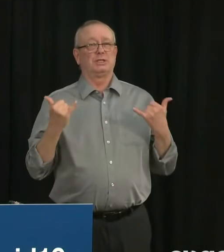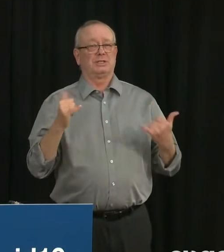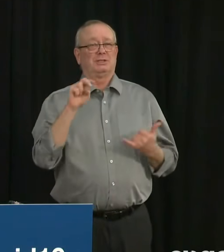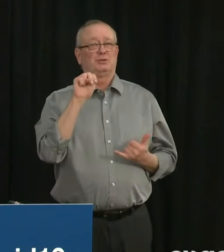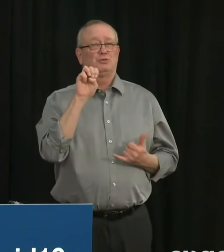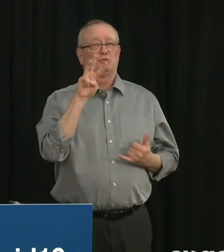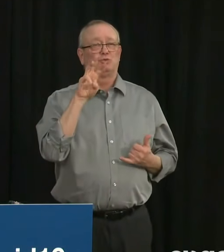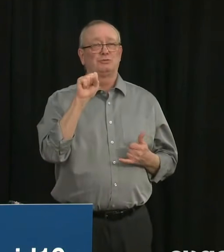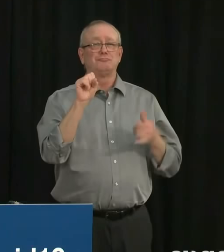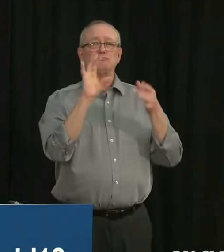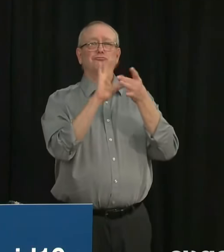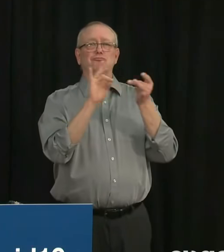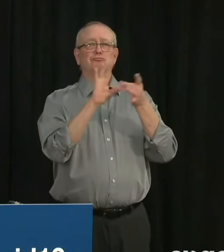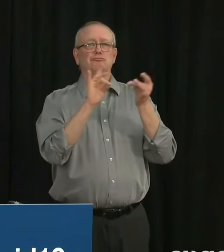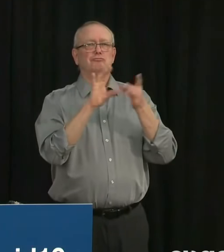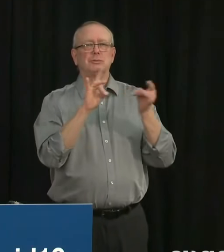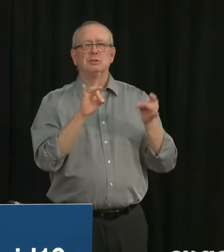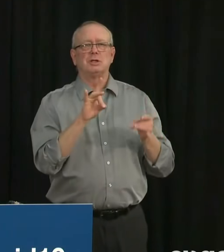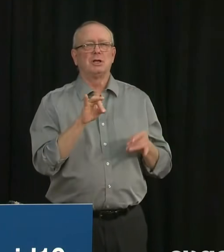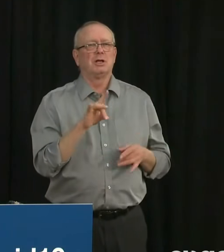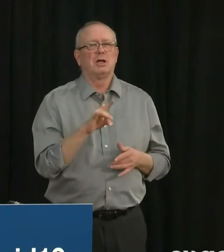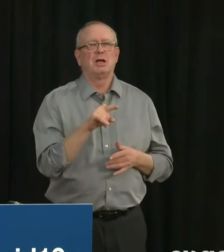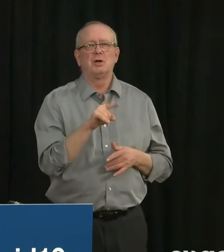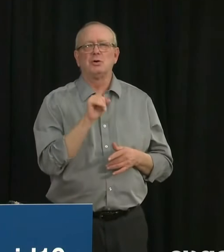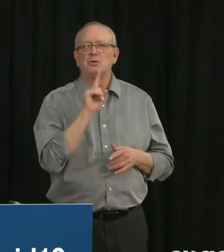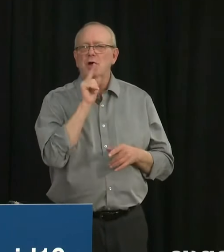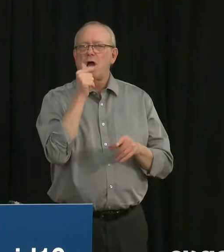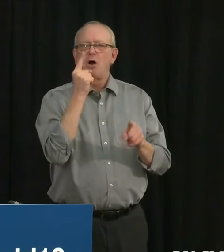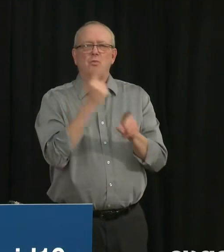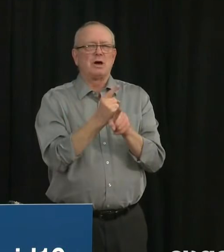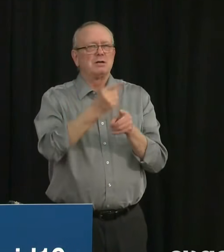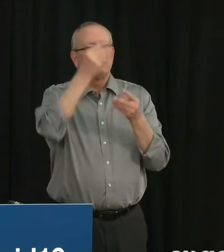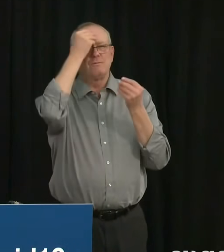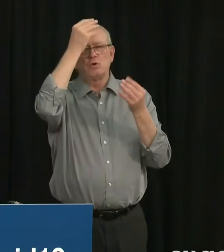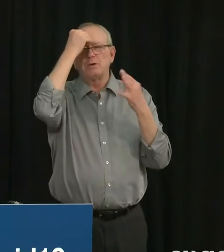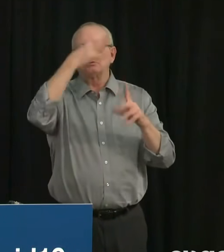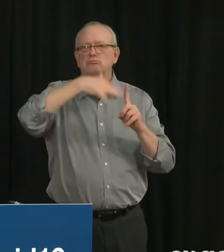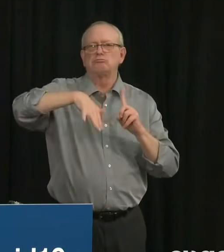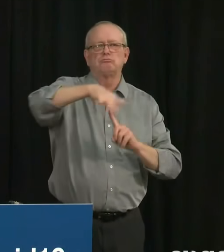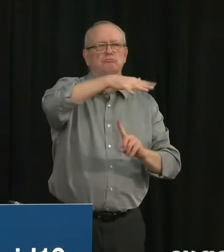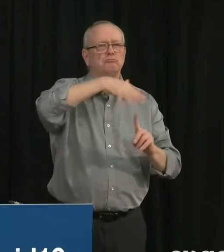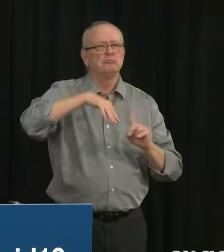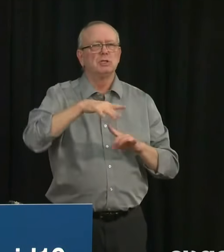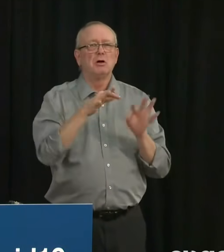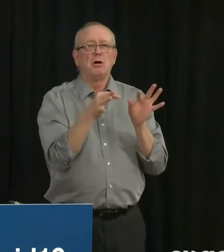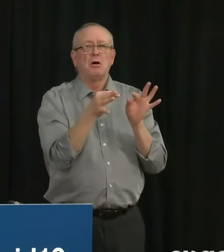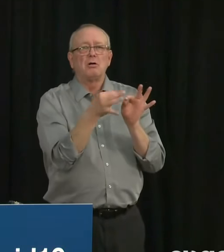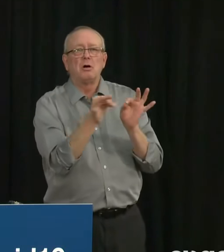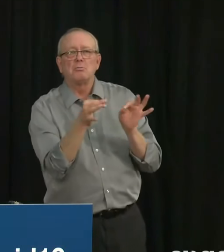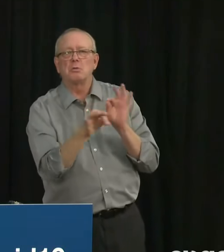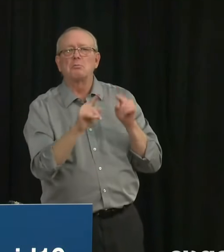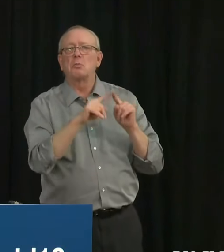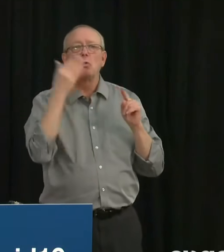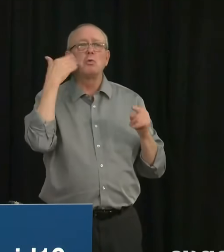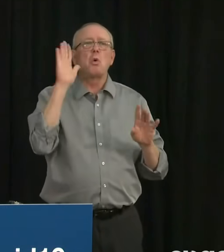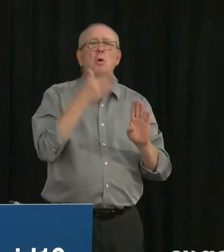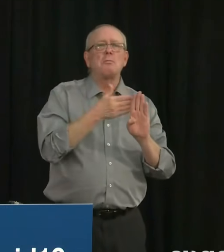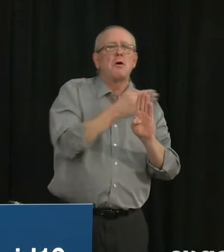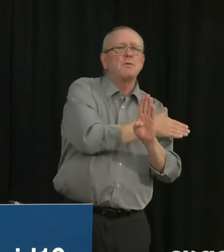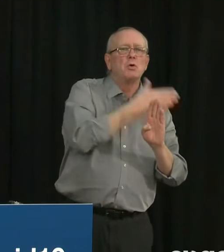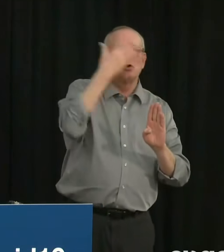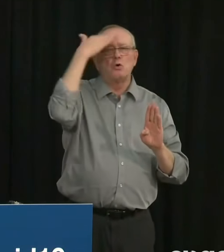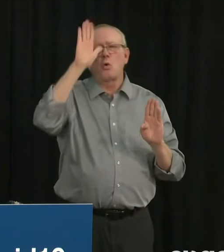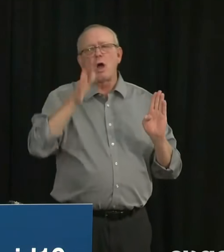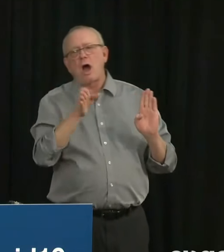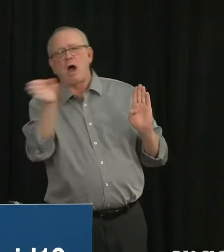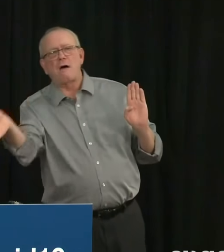context, separated from the many other discussions that would have occurred in the days before and after, as part of ongoing discussions to